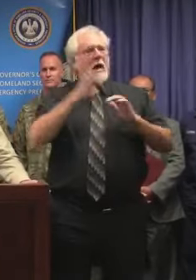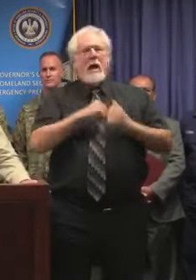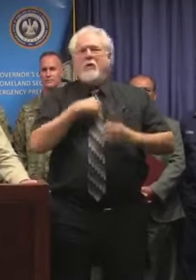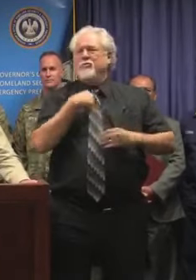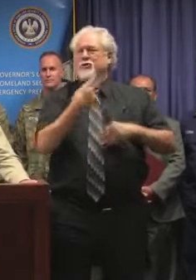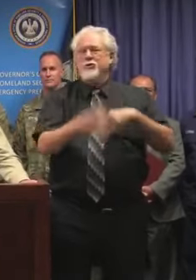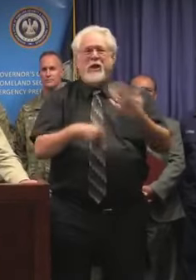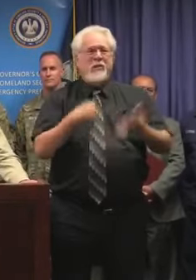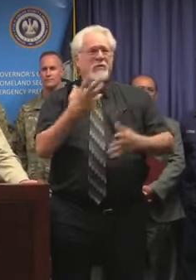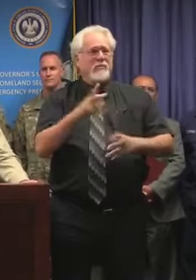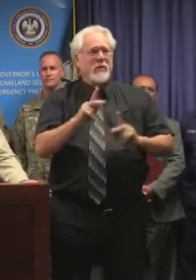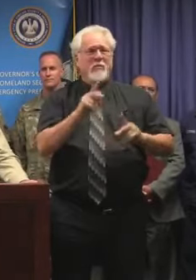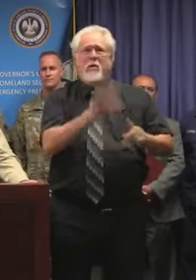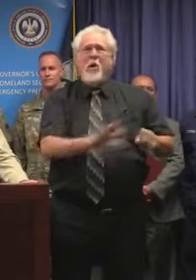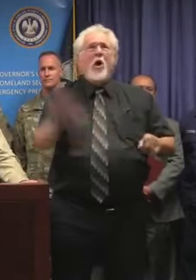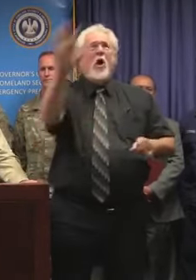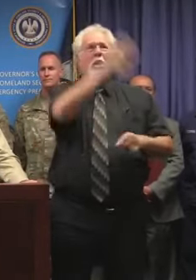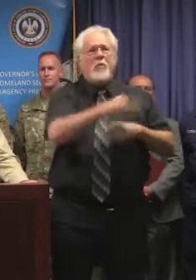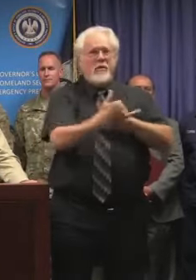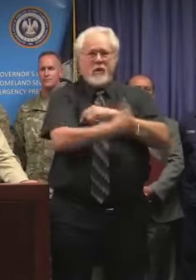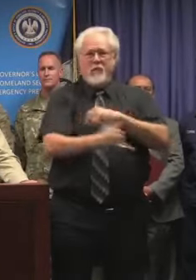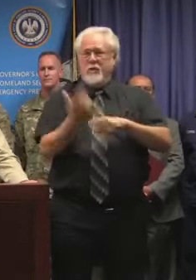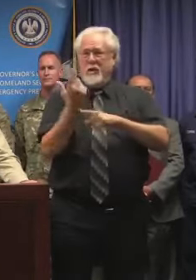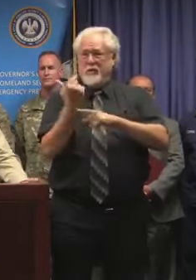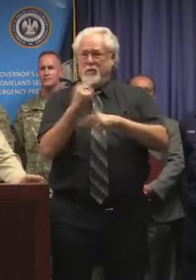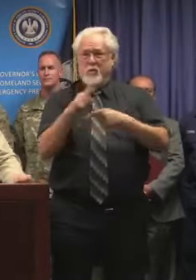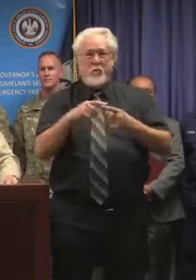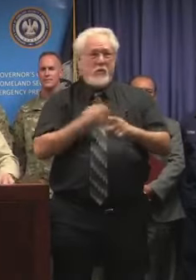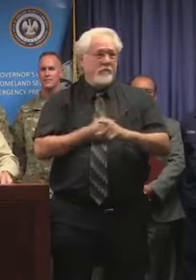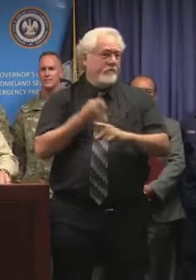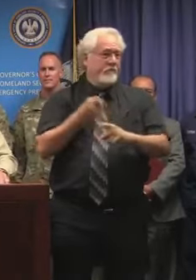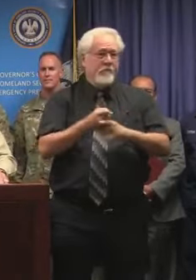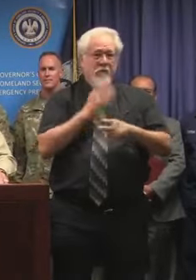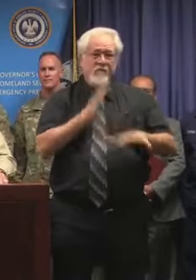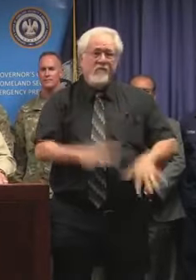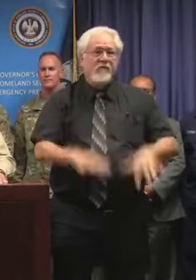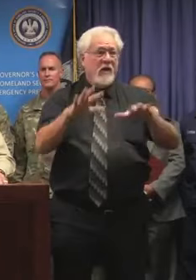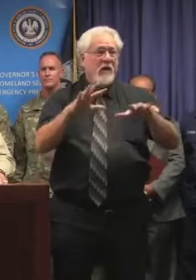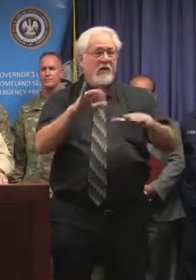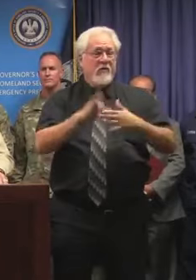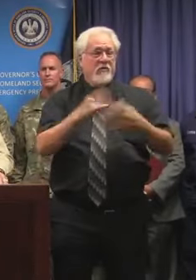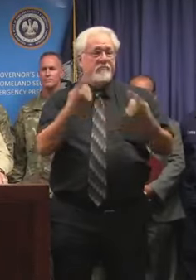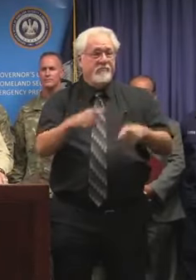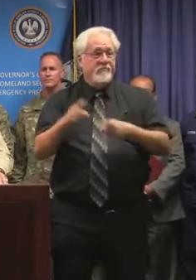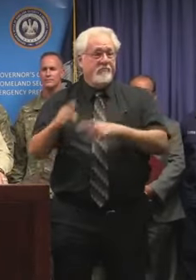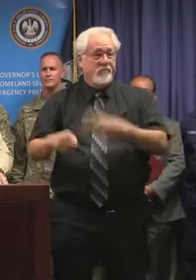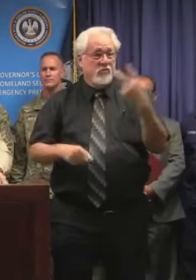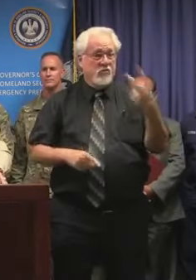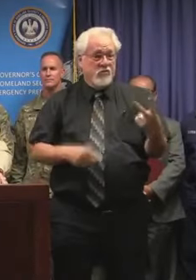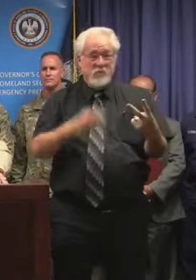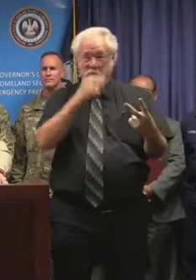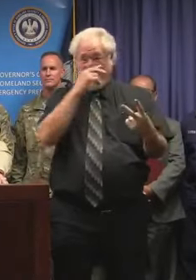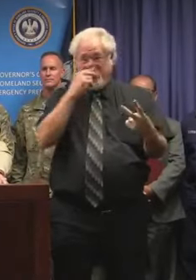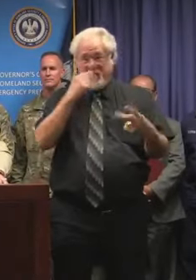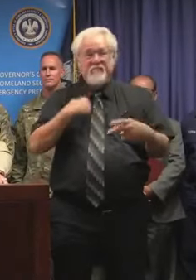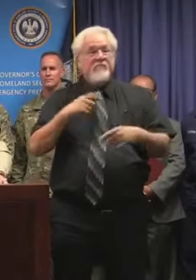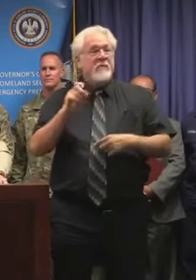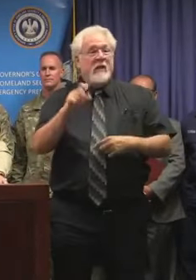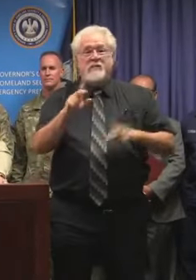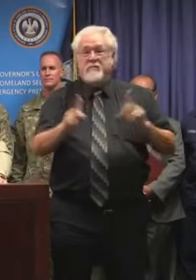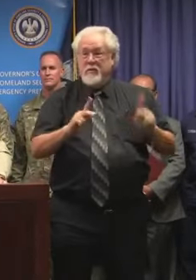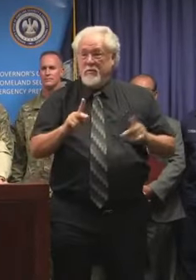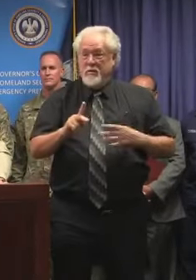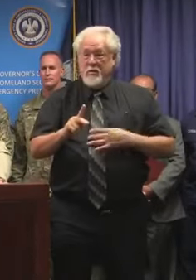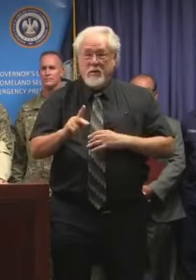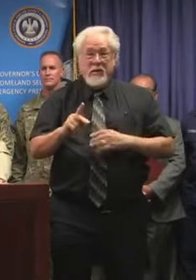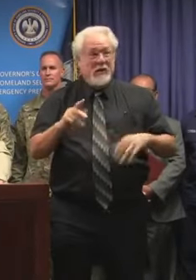people were across the country last year when we sustained major flooding in those two incidents. And so I'm going to ask people,